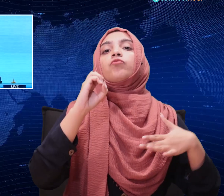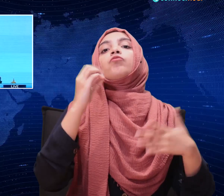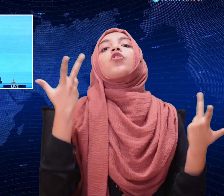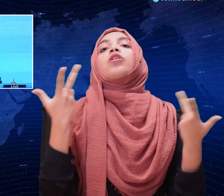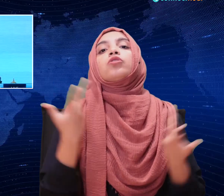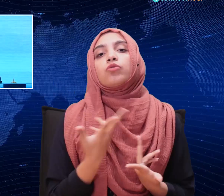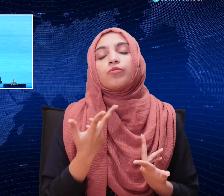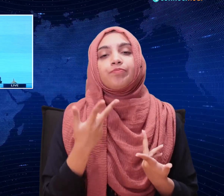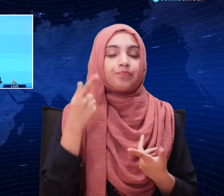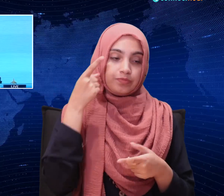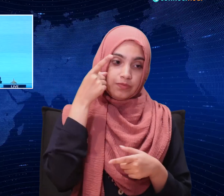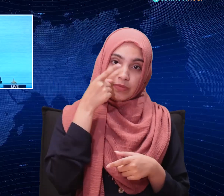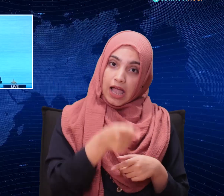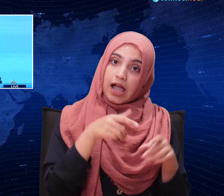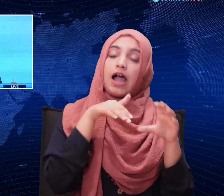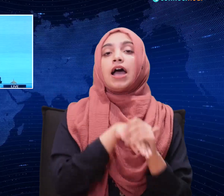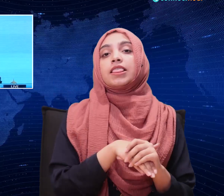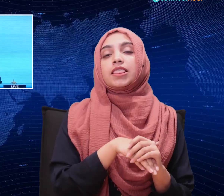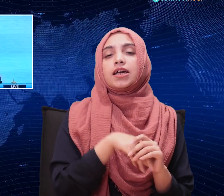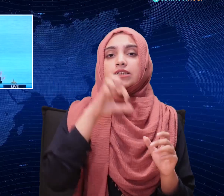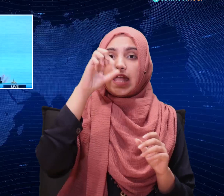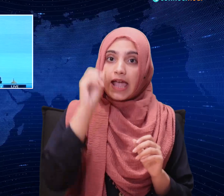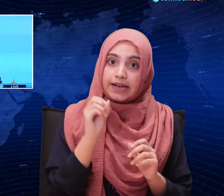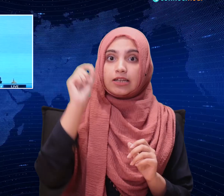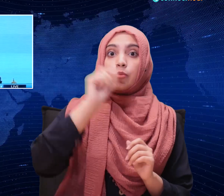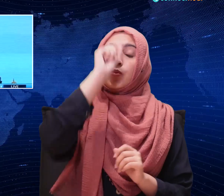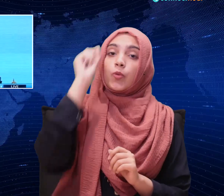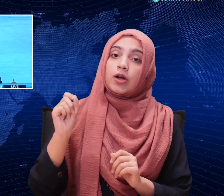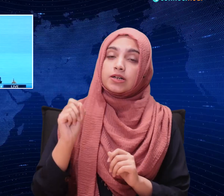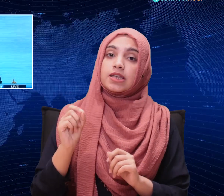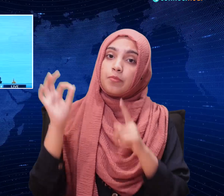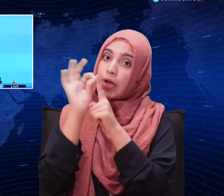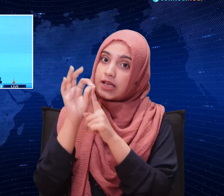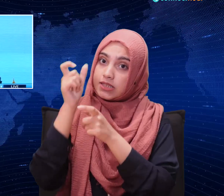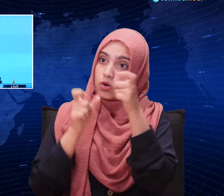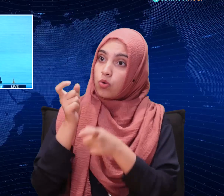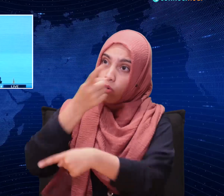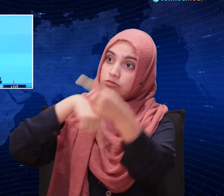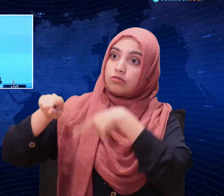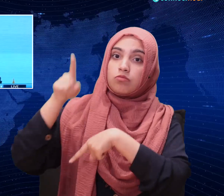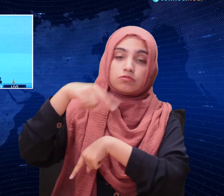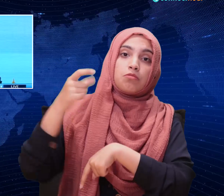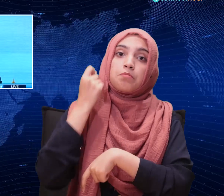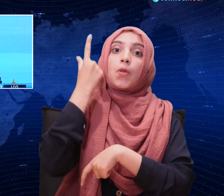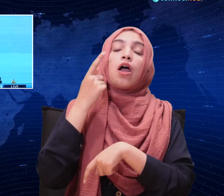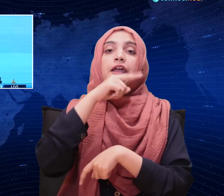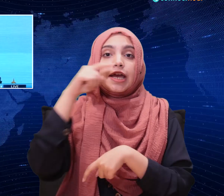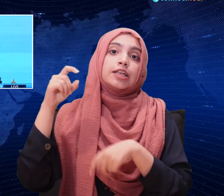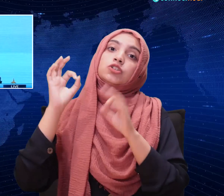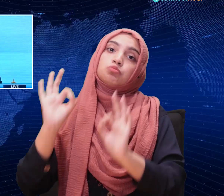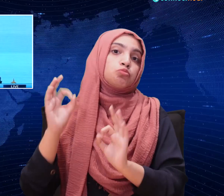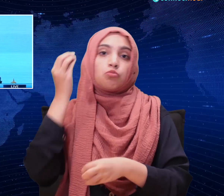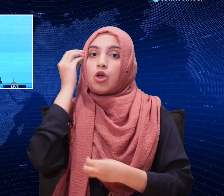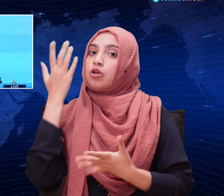He said 80% of the country's population did not understand English, questioning, "What are you